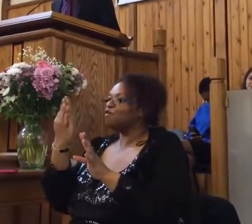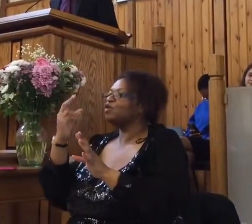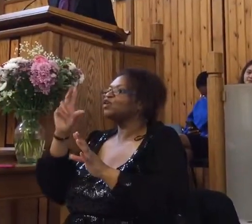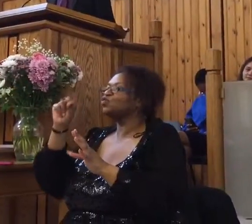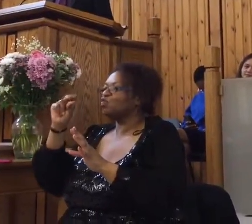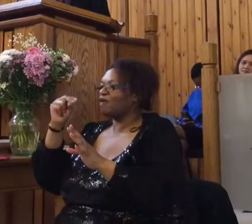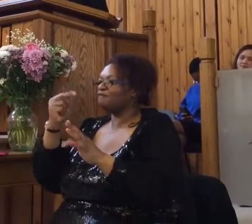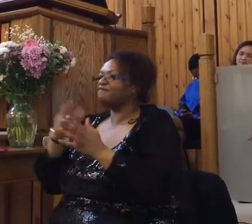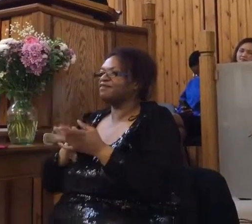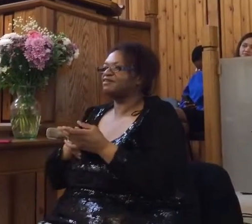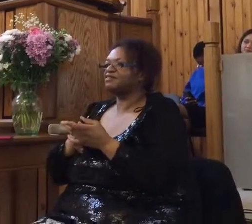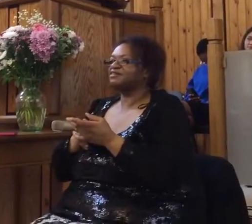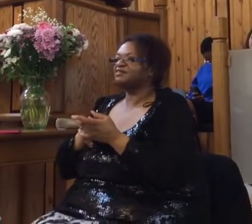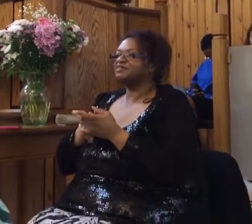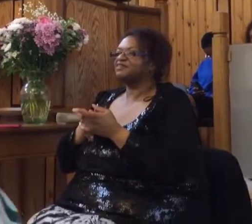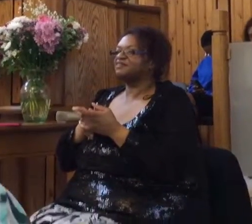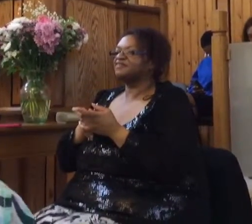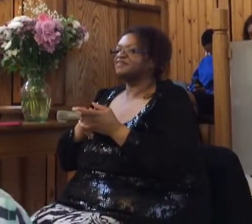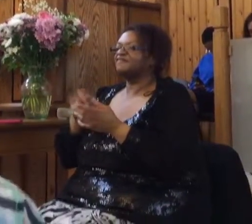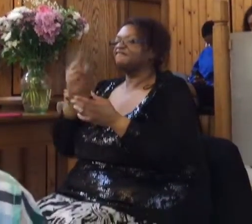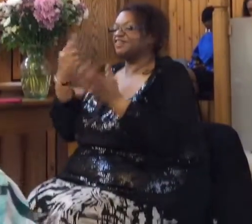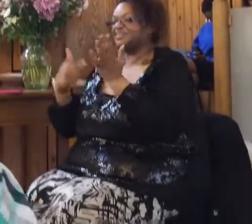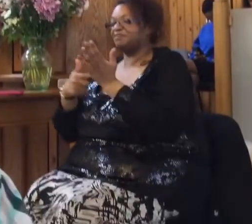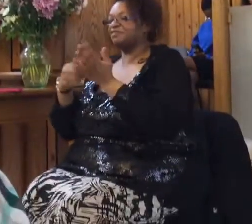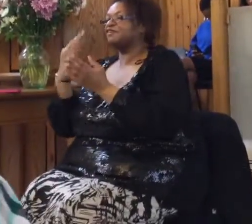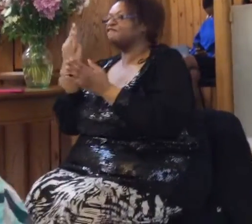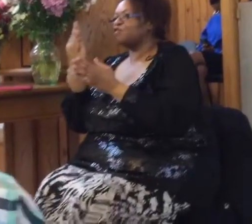If you can open your Bibles to 1 Timothy 4, verse 12.